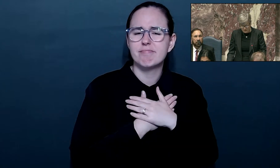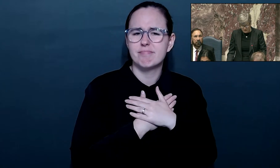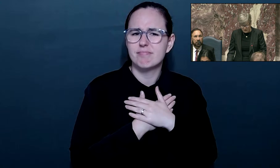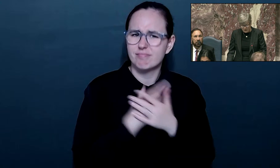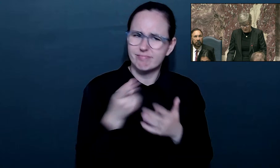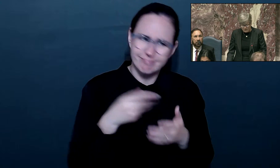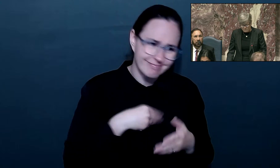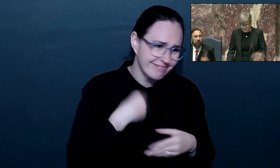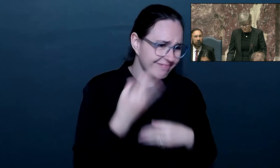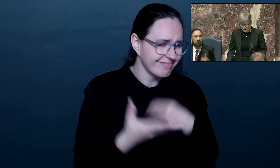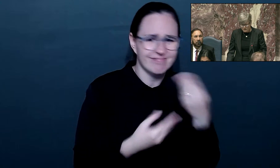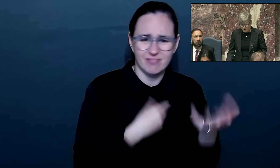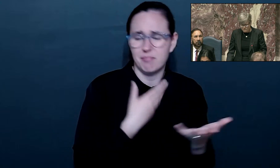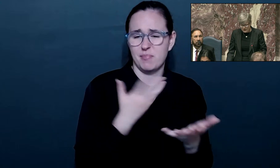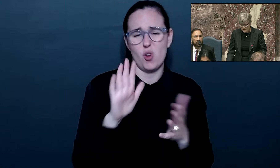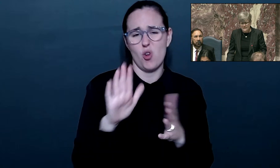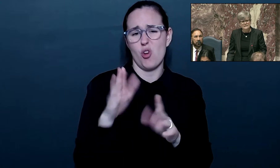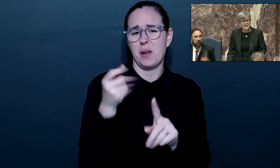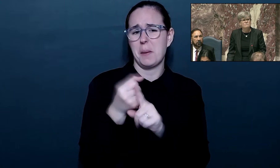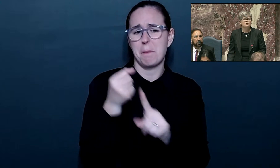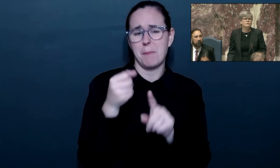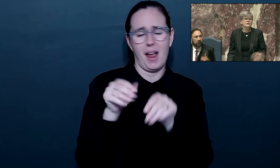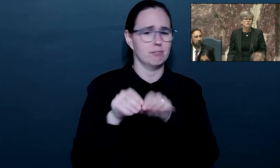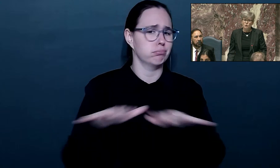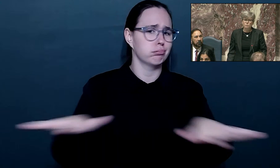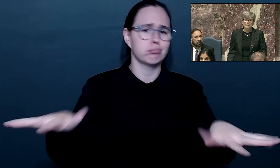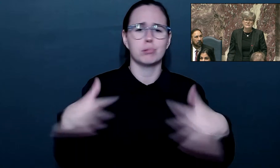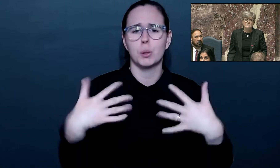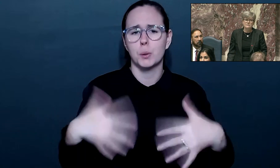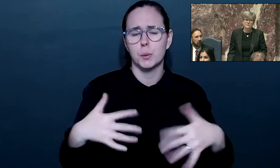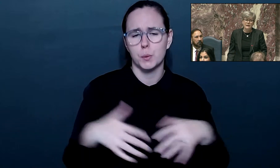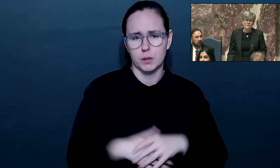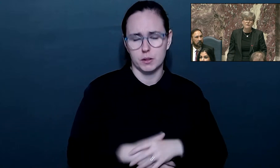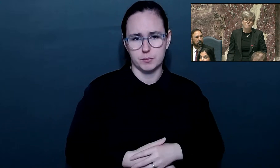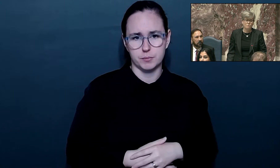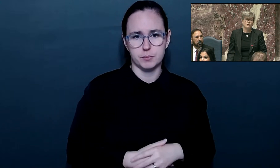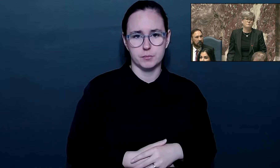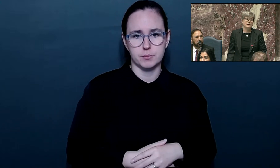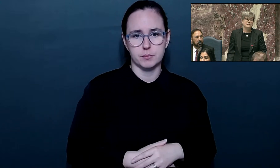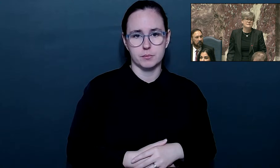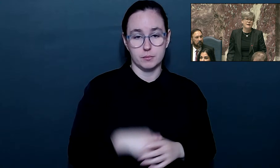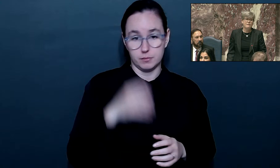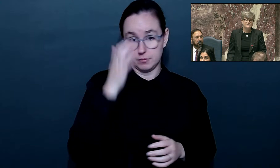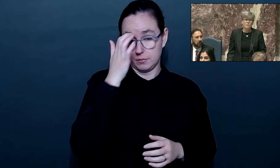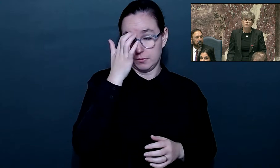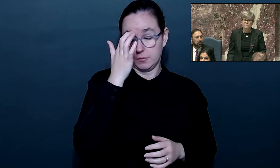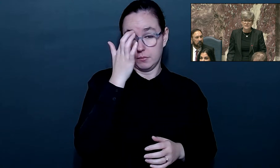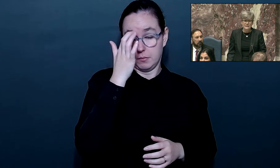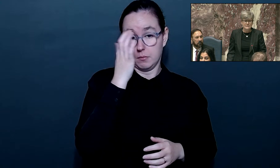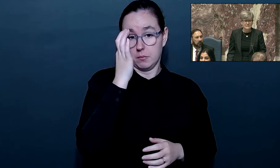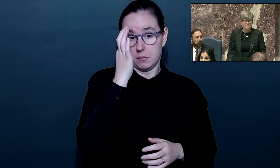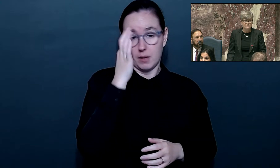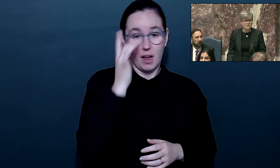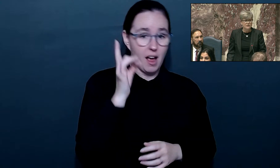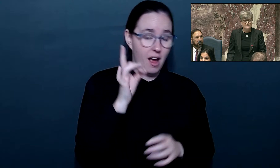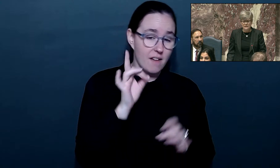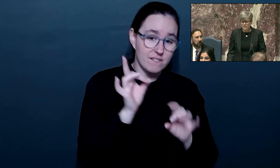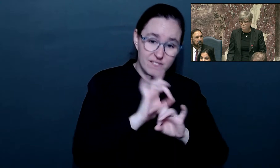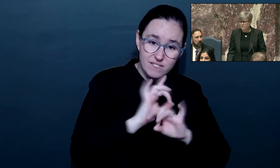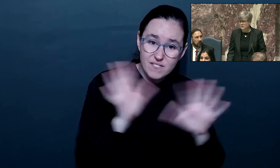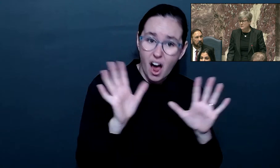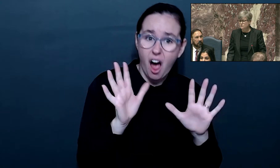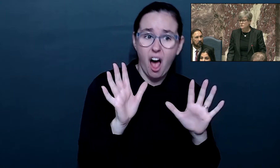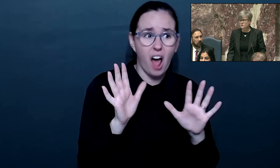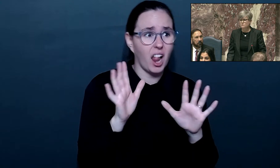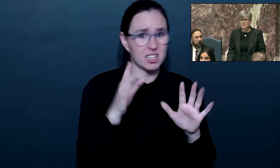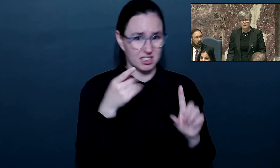well. Mr. Speaker, violence has absolutely no place in the workplace, and that's why we've taken steps together